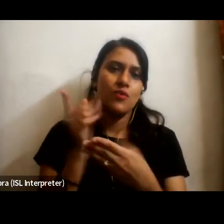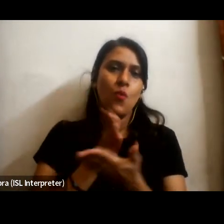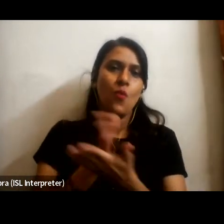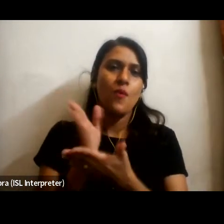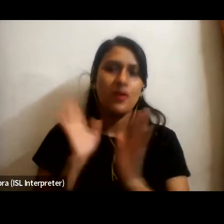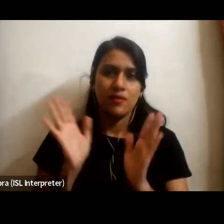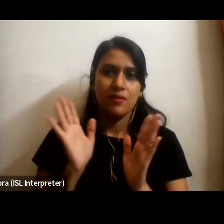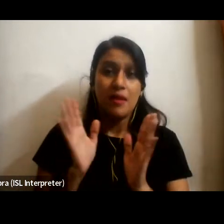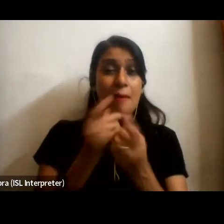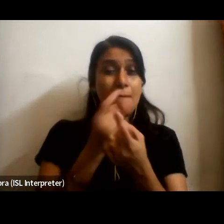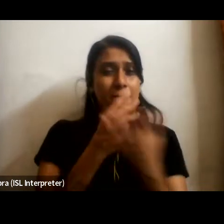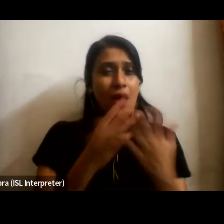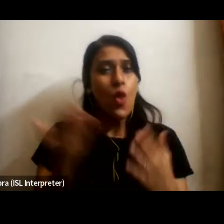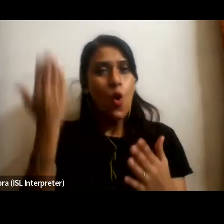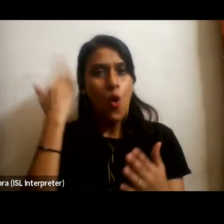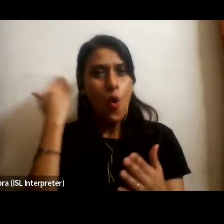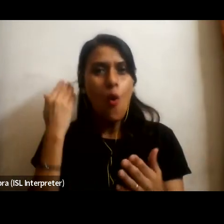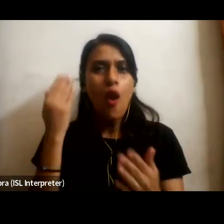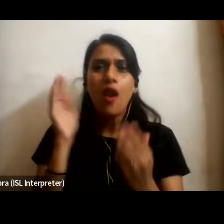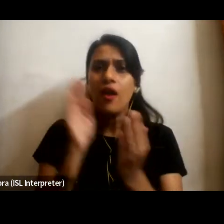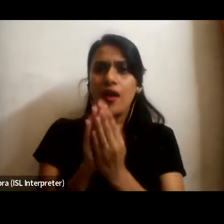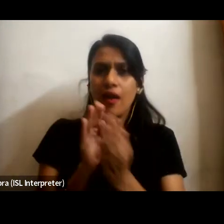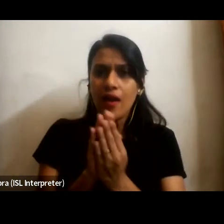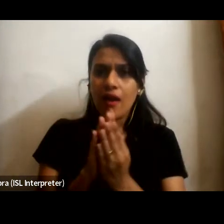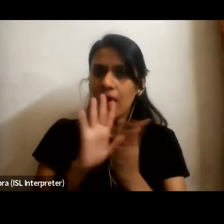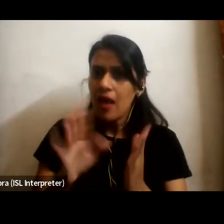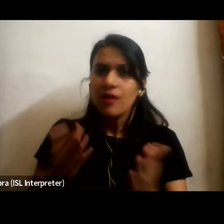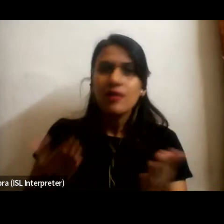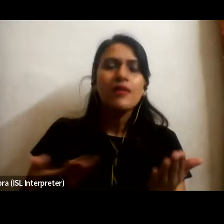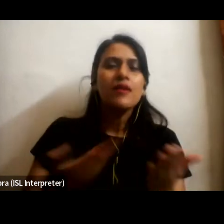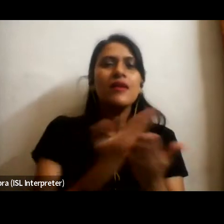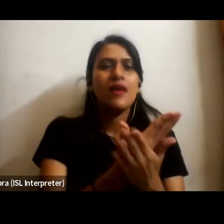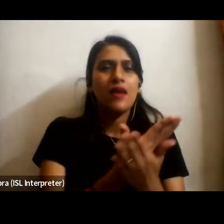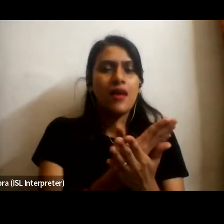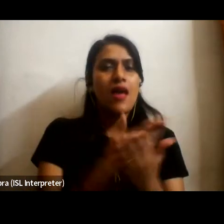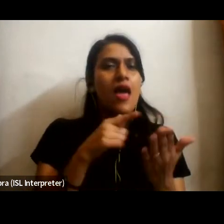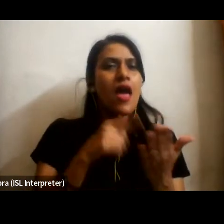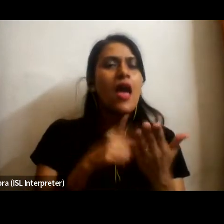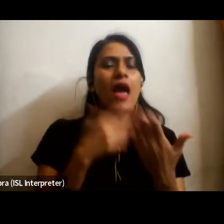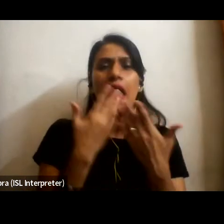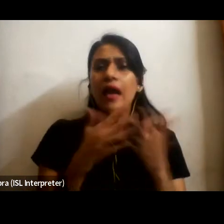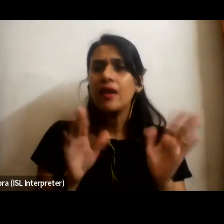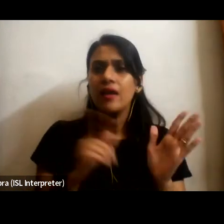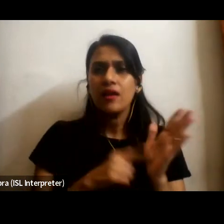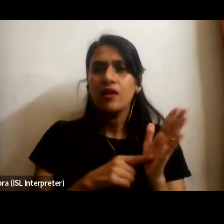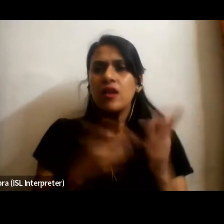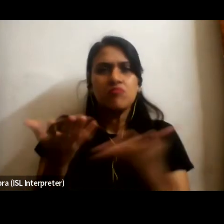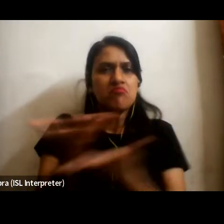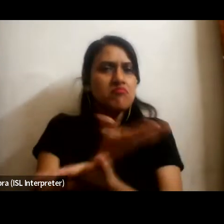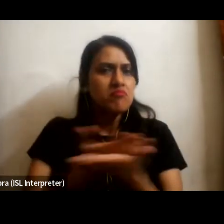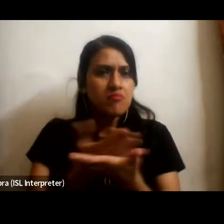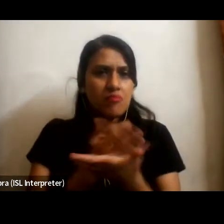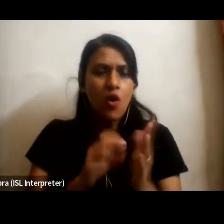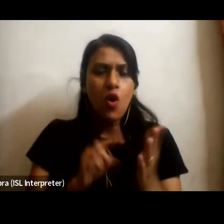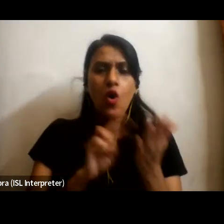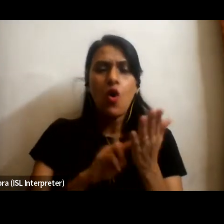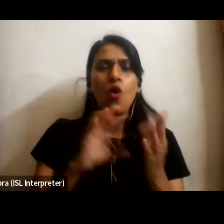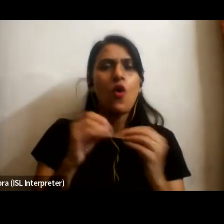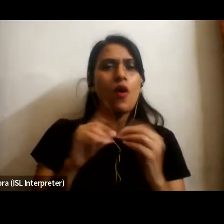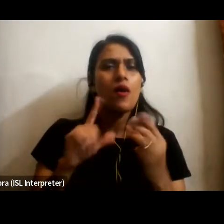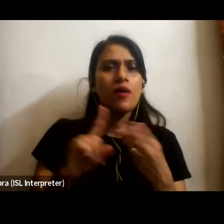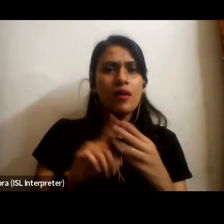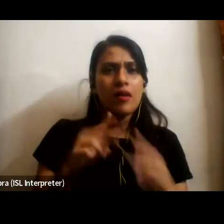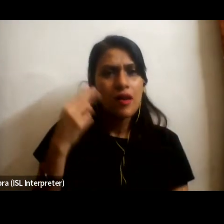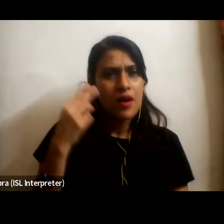cases. Very often, these cases are not raising any novel point of law. The court is not discussing any novel point of law. It is